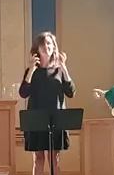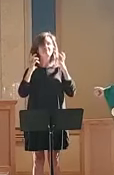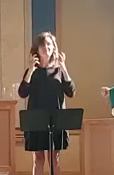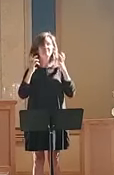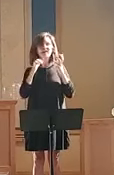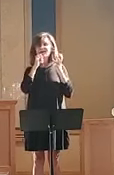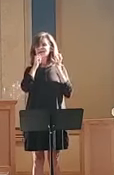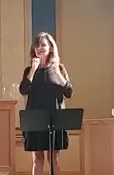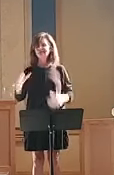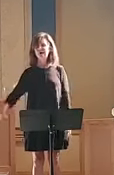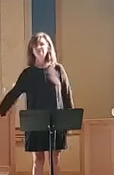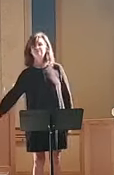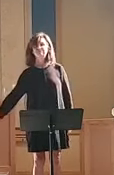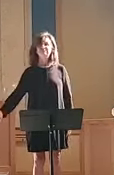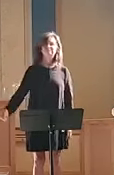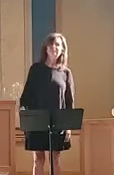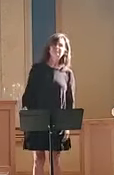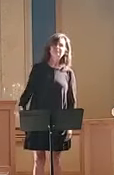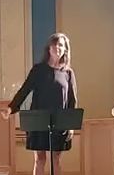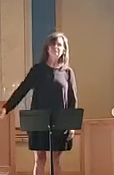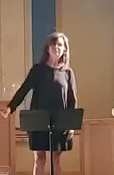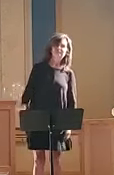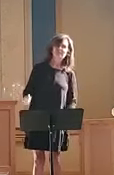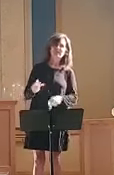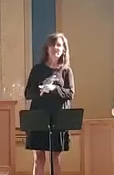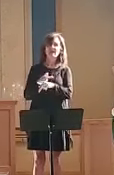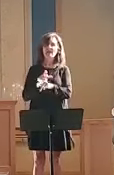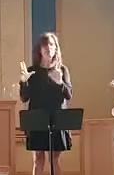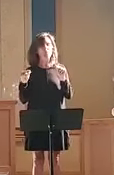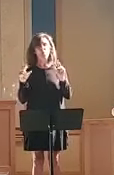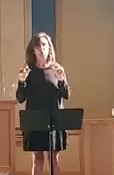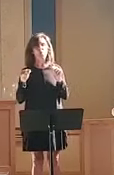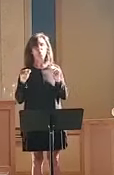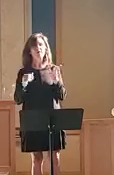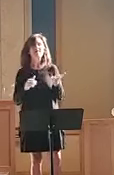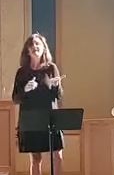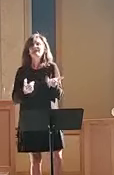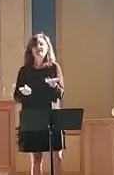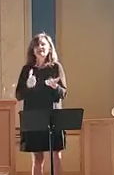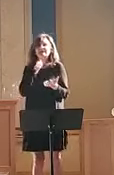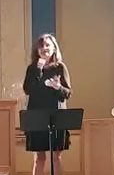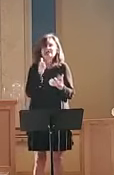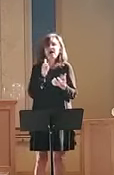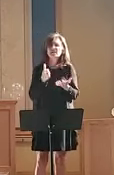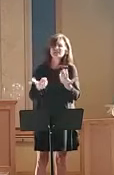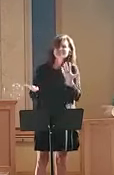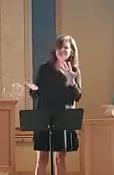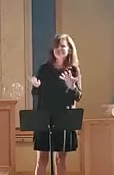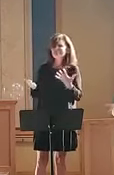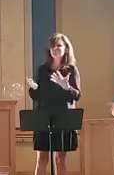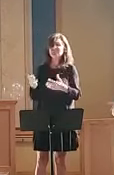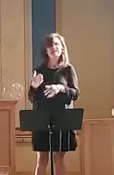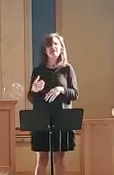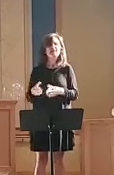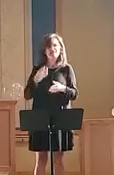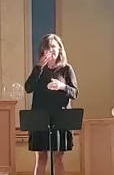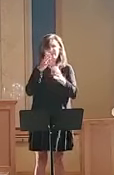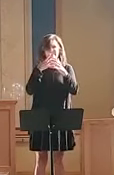He's not dragging the lamb. He's not, you know, being maligning. He's carrying